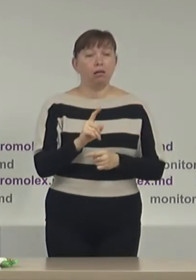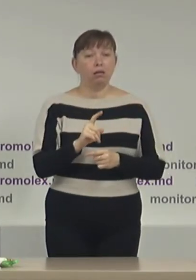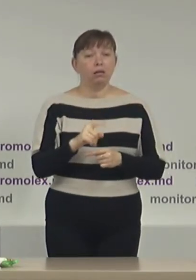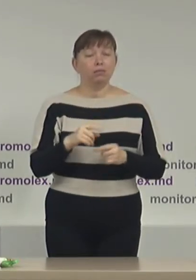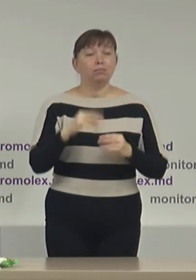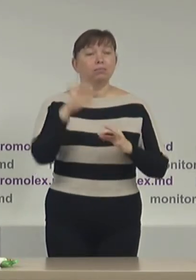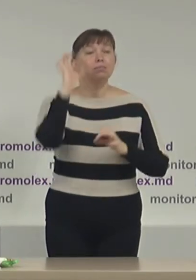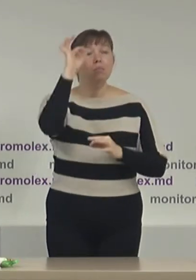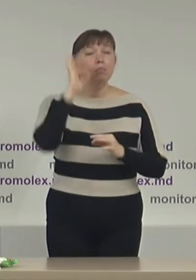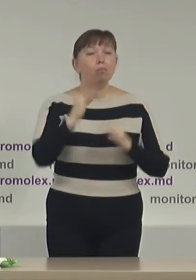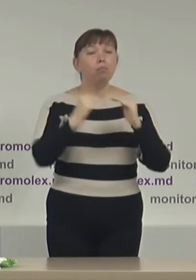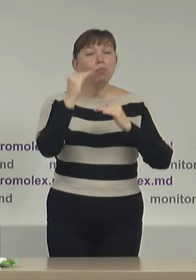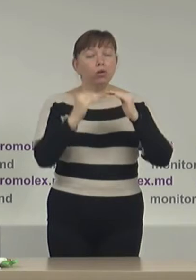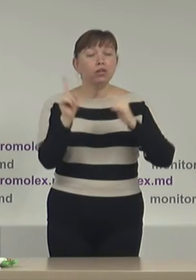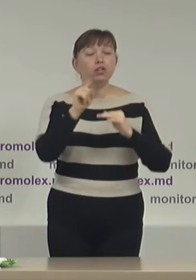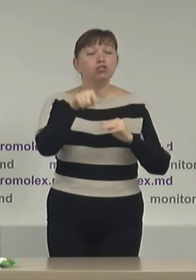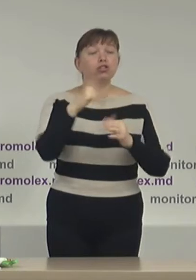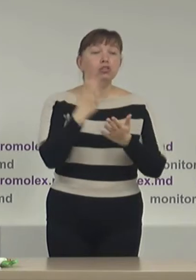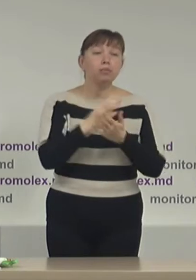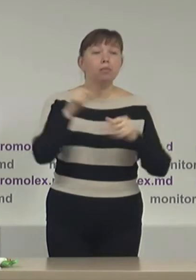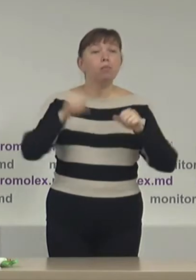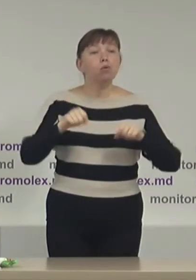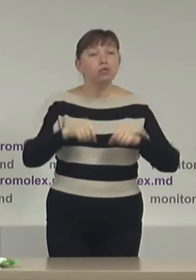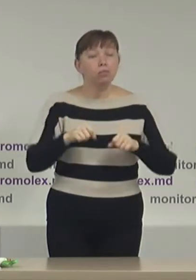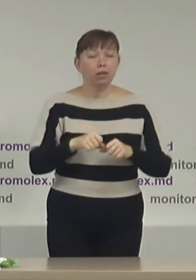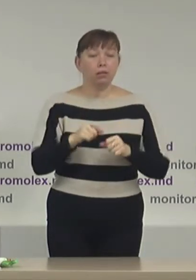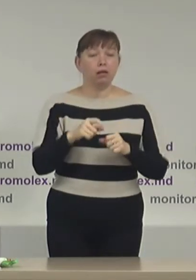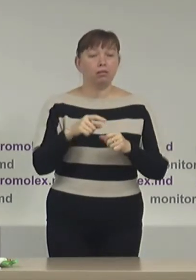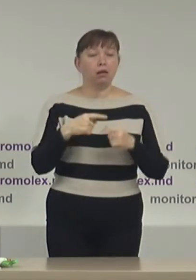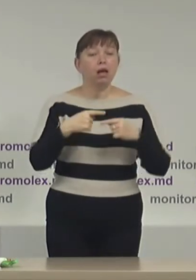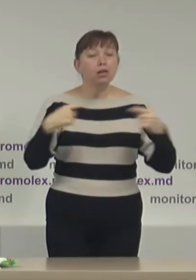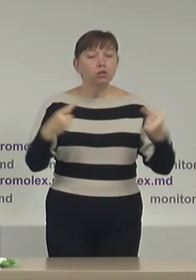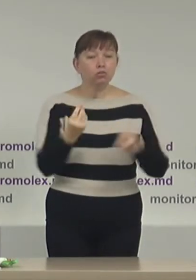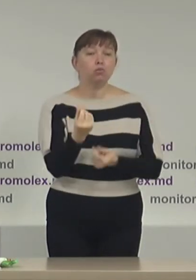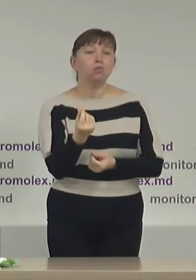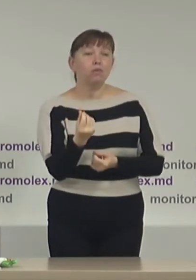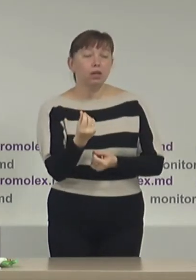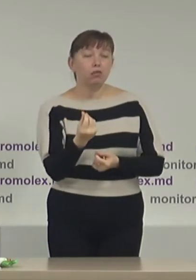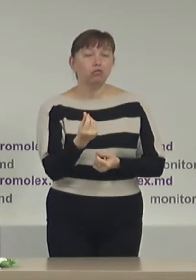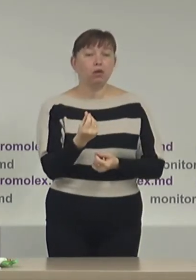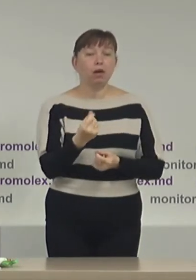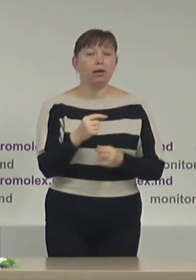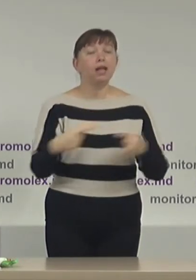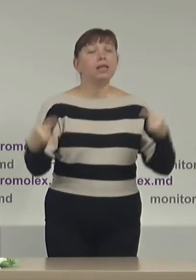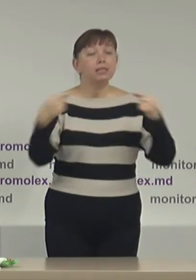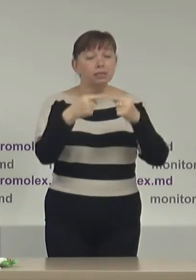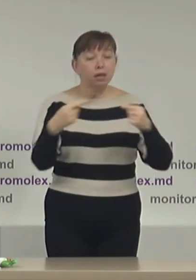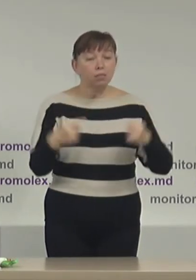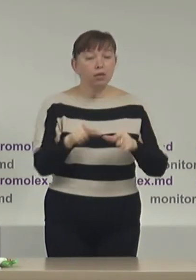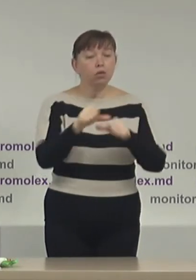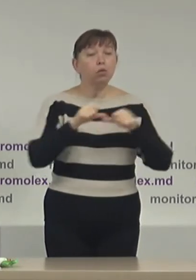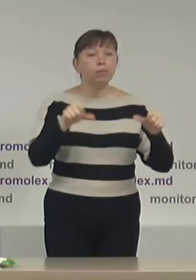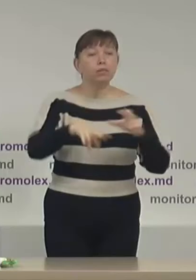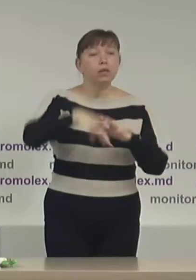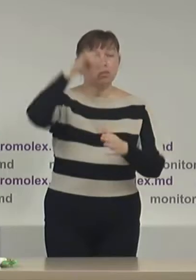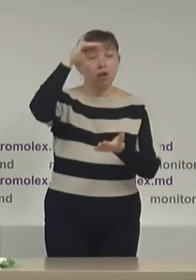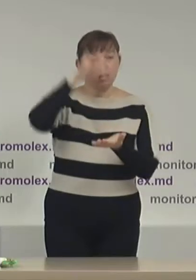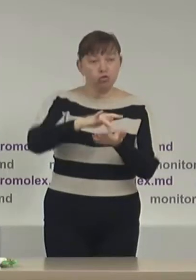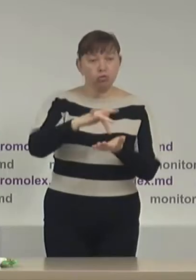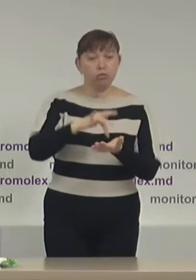reference point as for the possibility to spend funds.